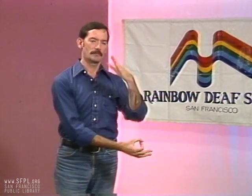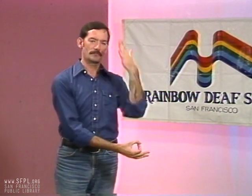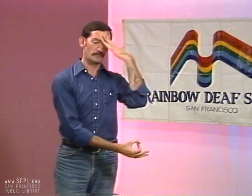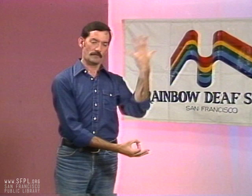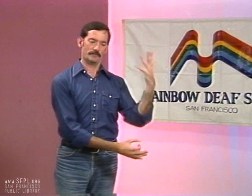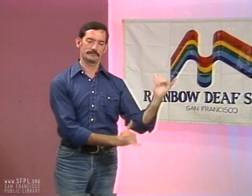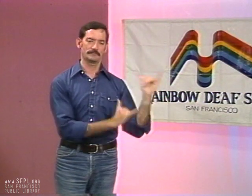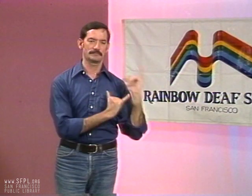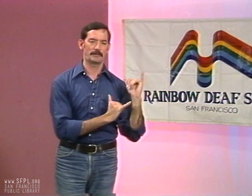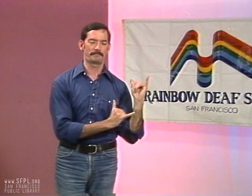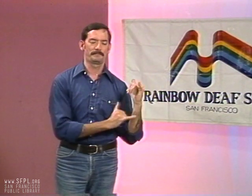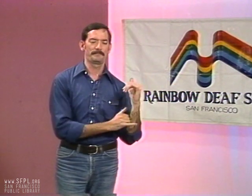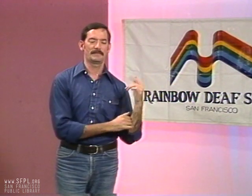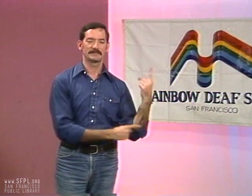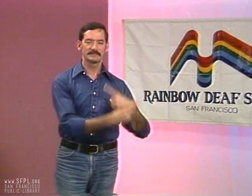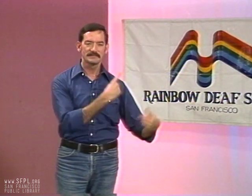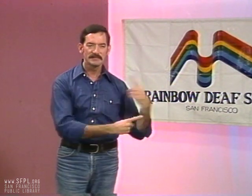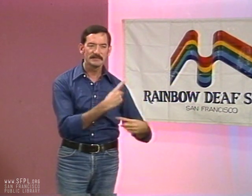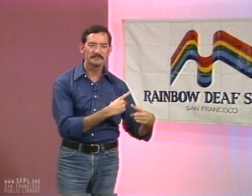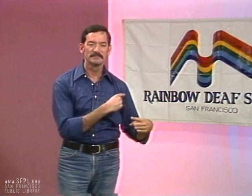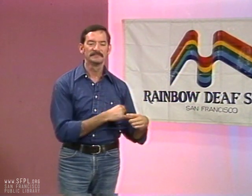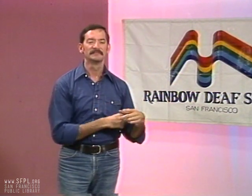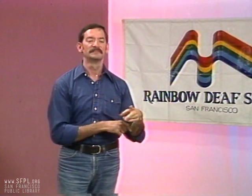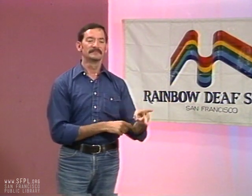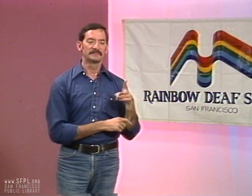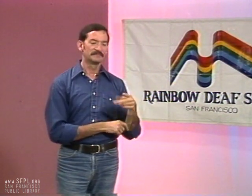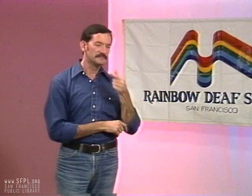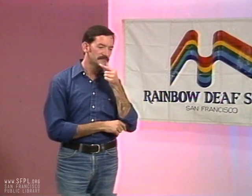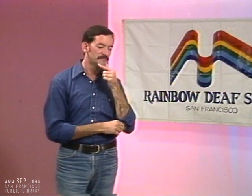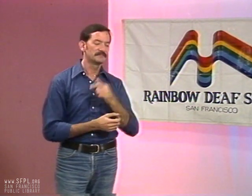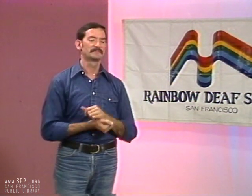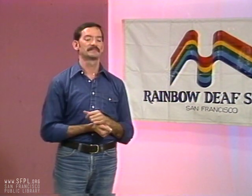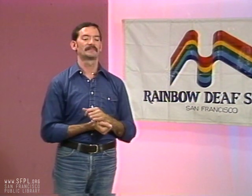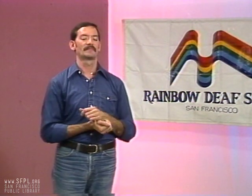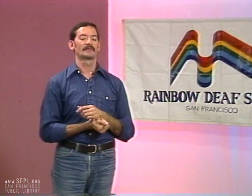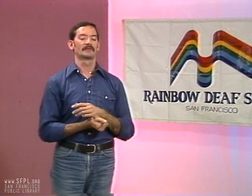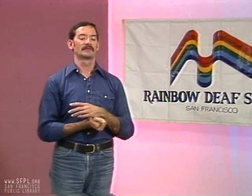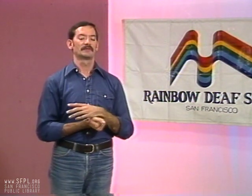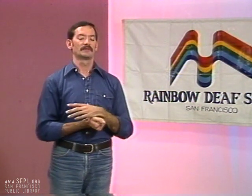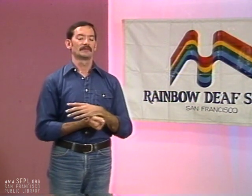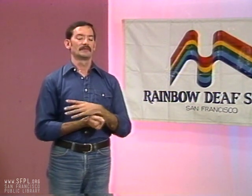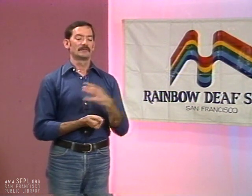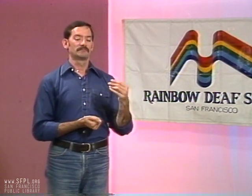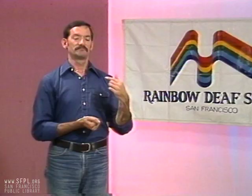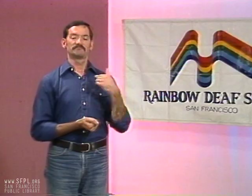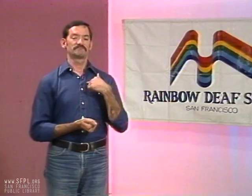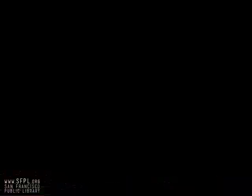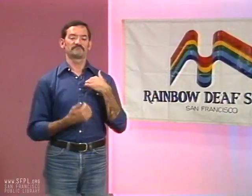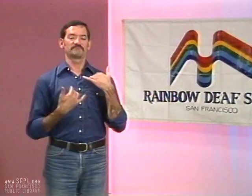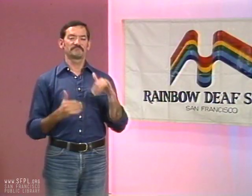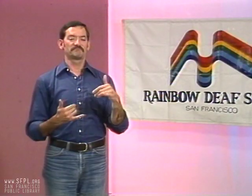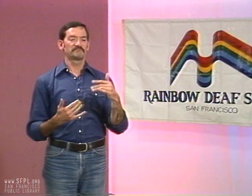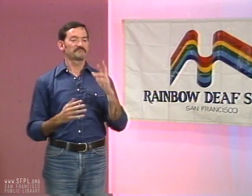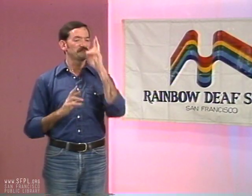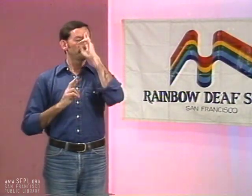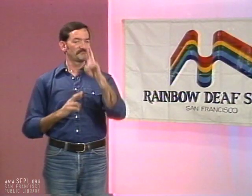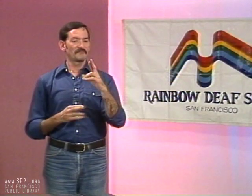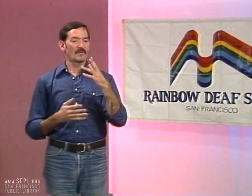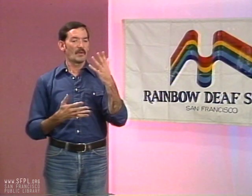because we're all deaf. We have the same language. My being gay is secondary. I respect deaf